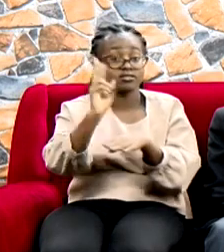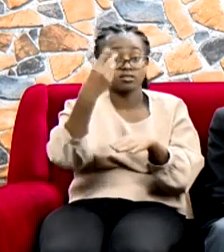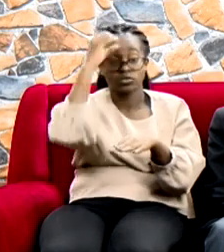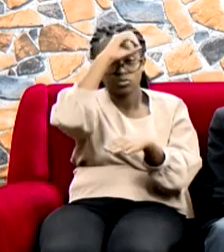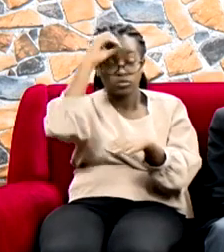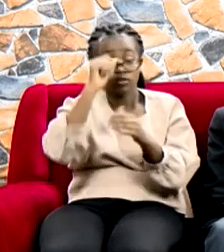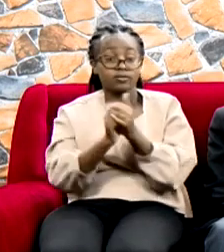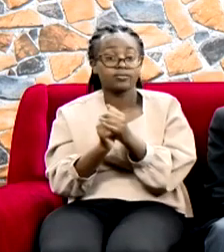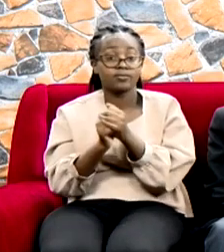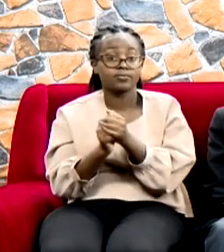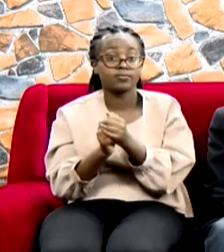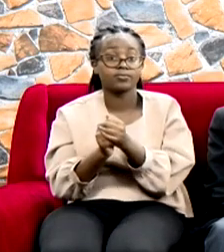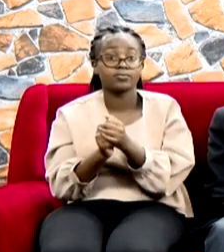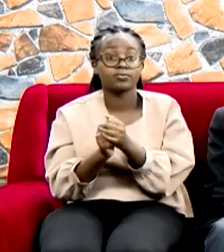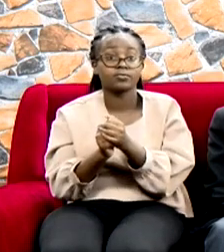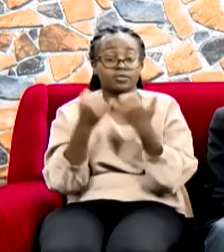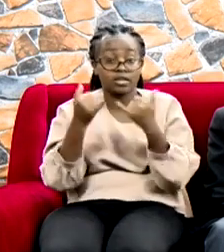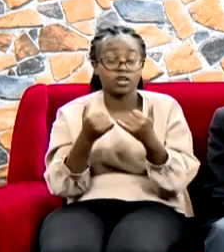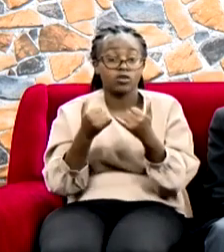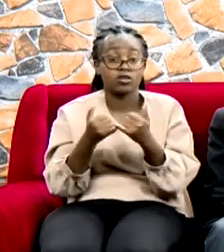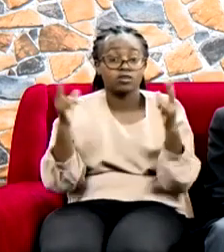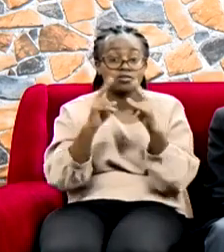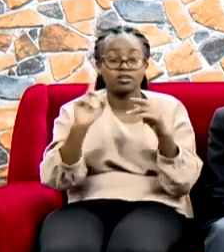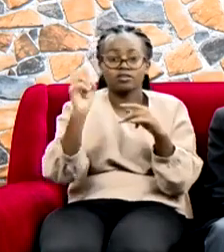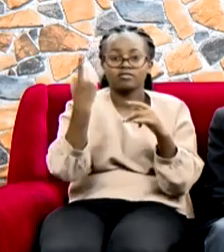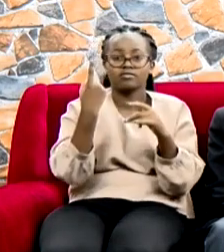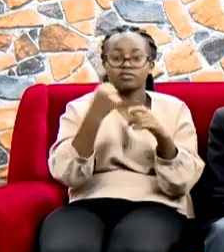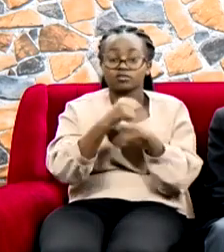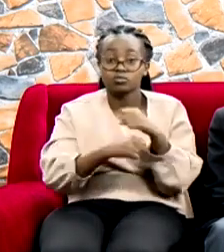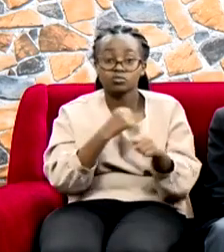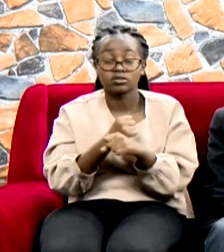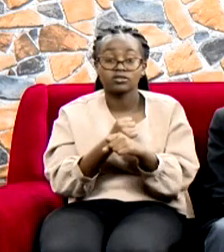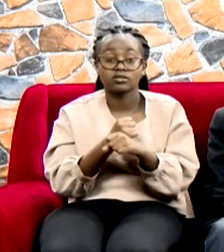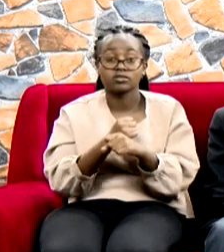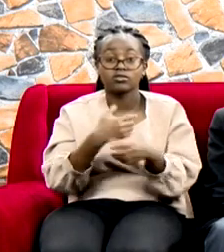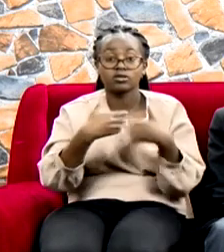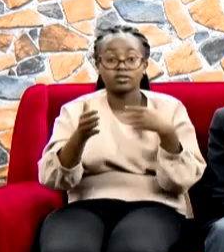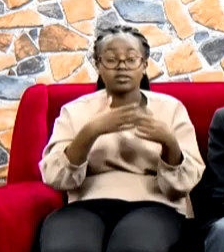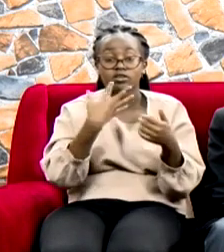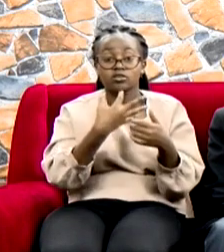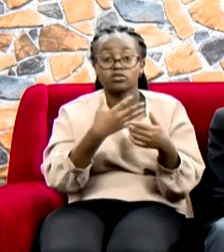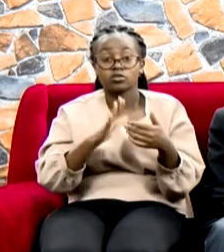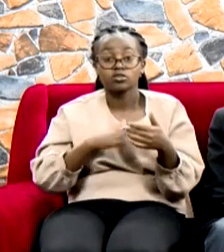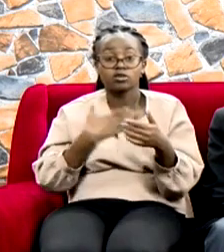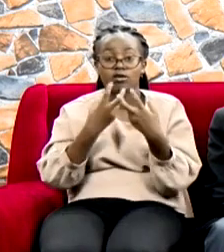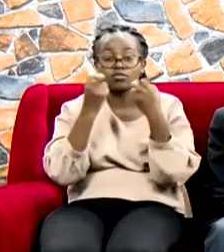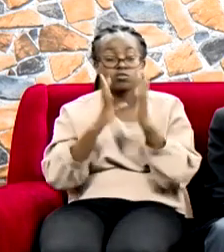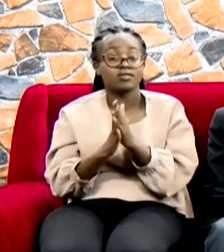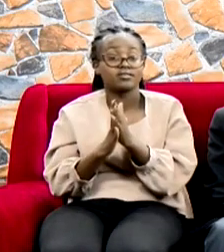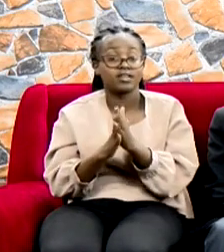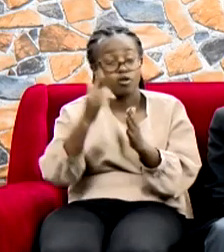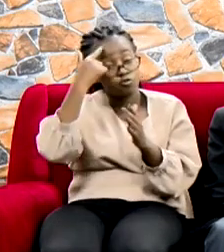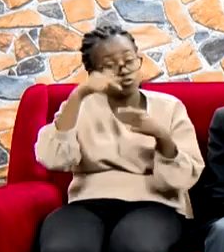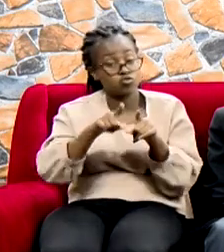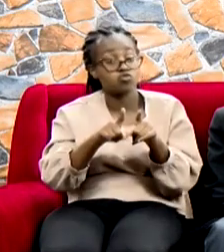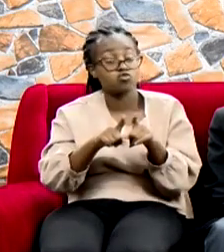opinion. And now that's the very first few ages. We had gone through the signs and symptoms with our viewers. Now for